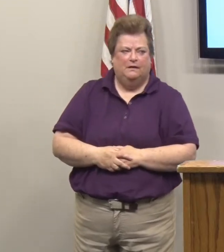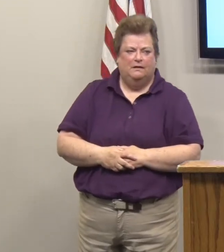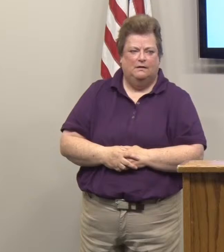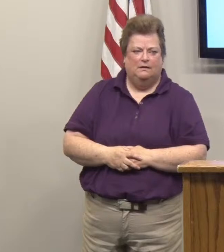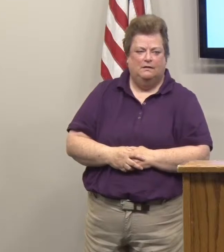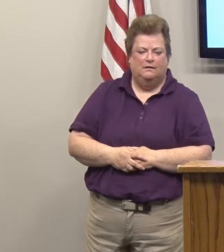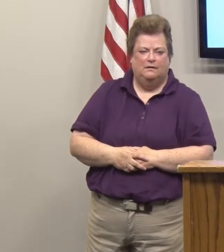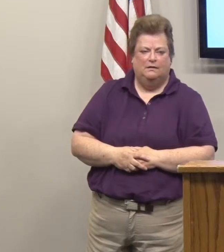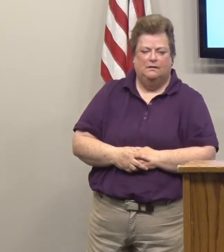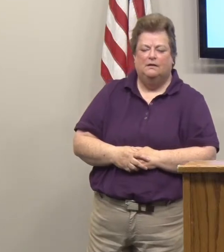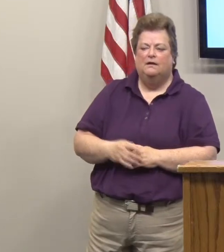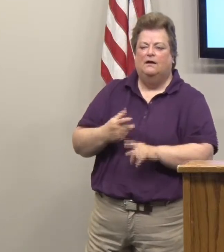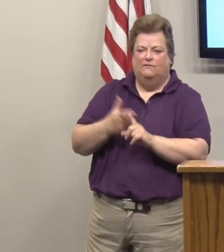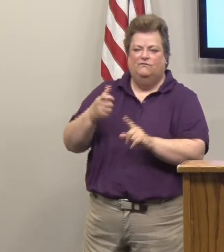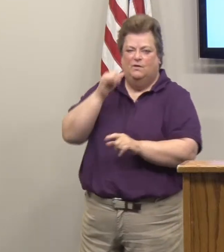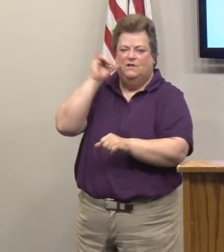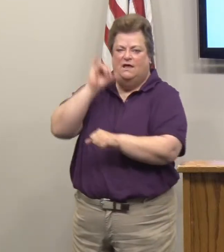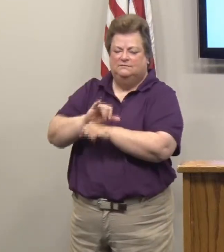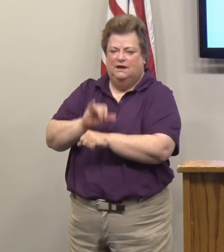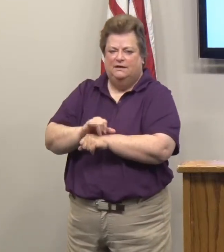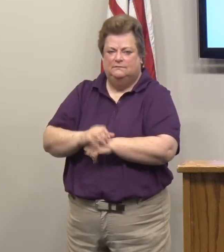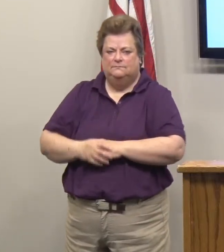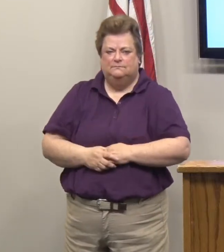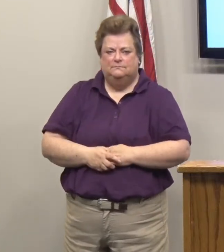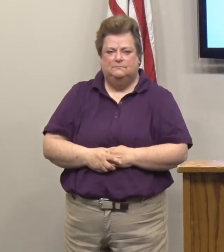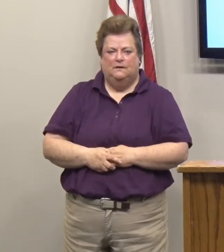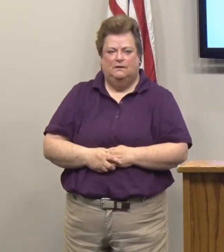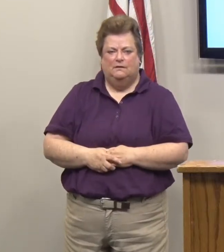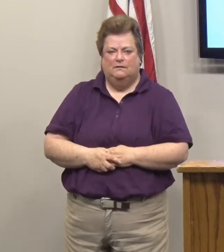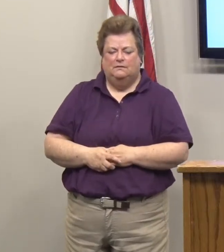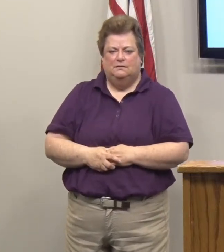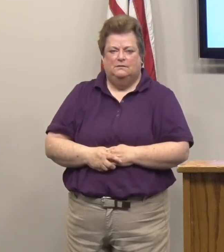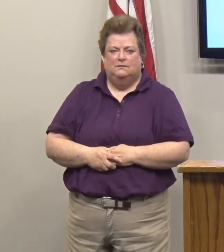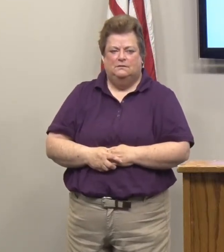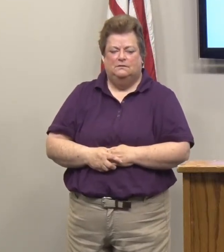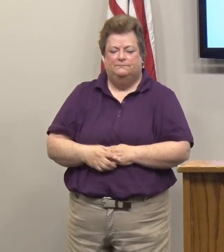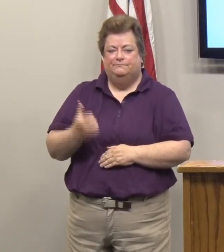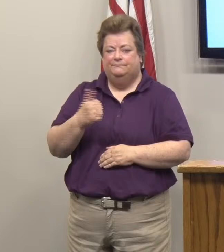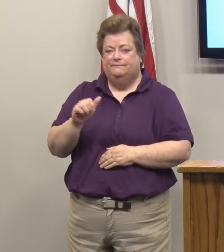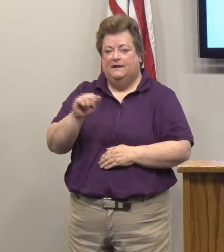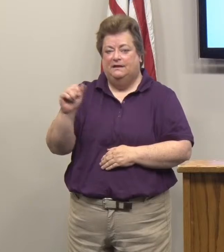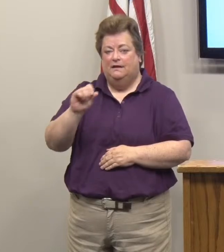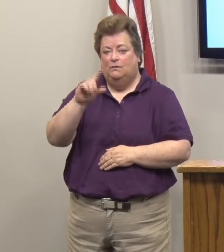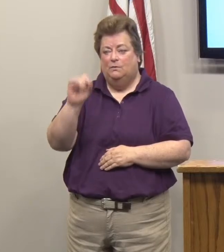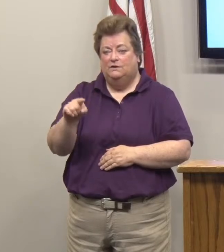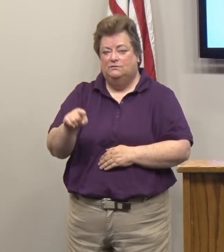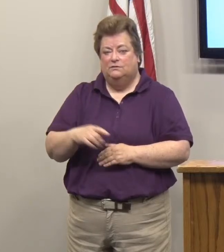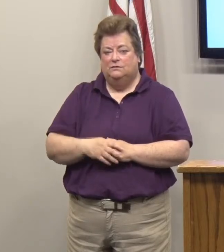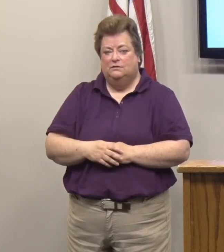violations. Sorry, was that last night, Diane? 29 lodged in jail for violations, according to Diane's information.